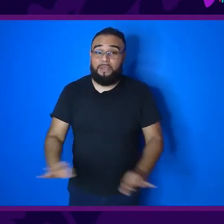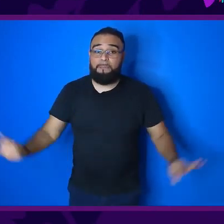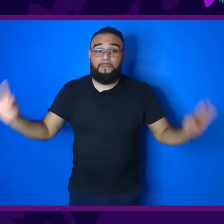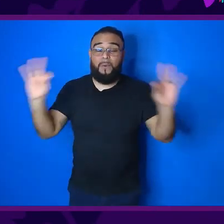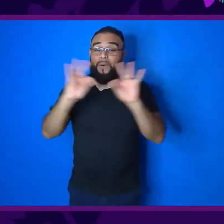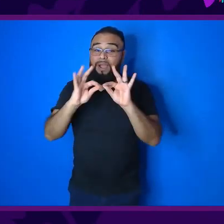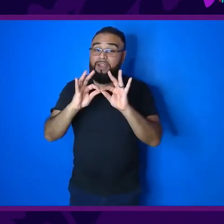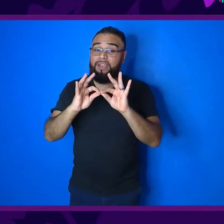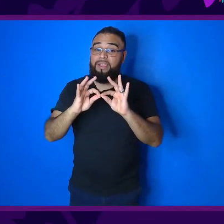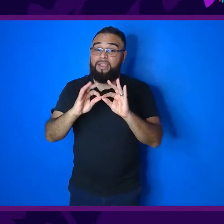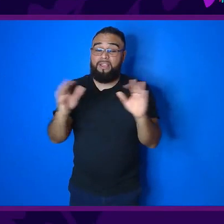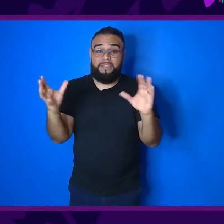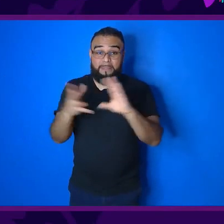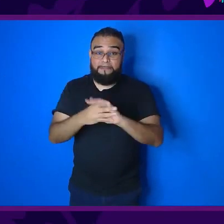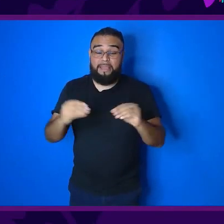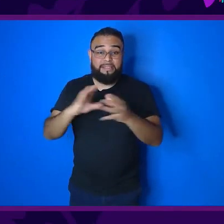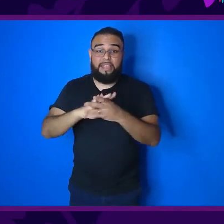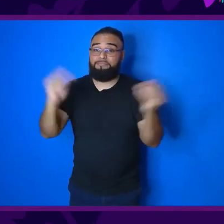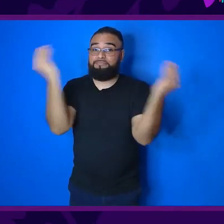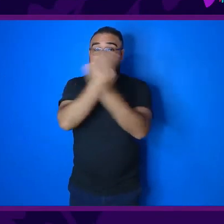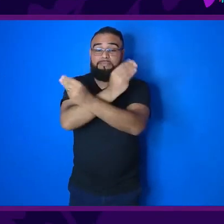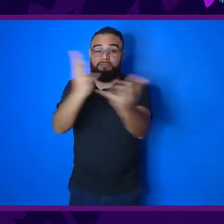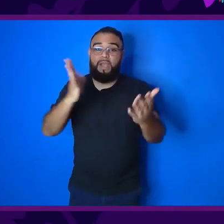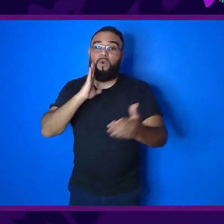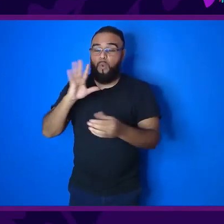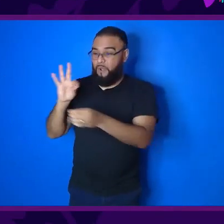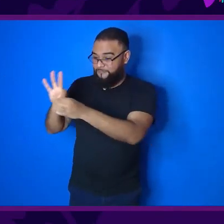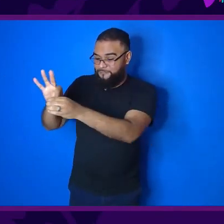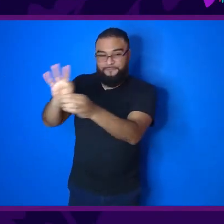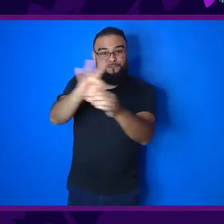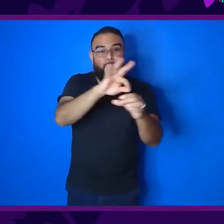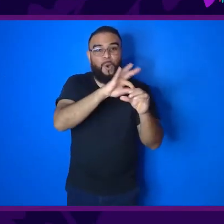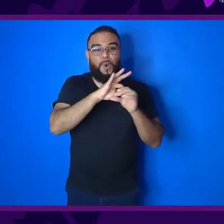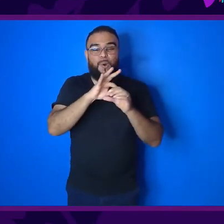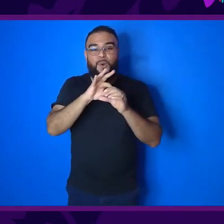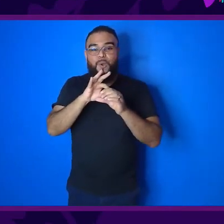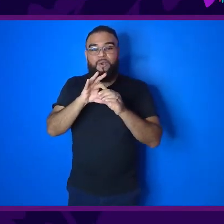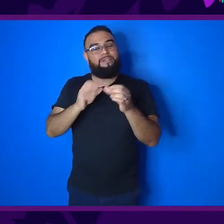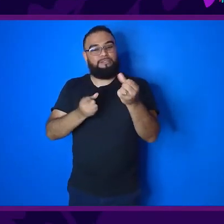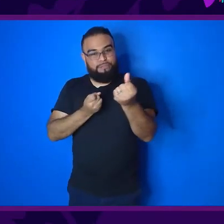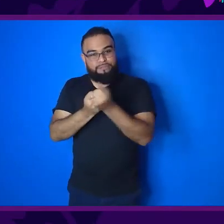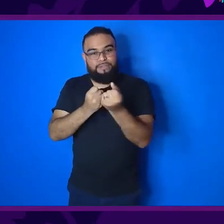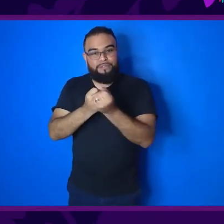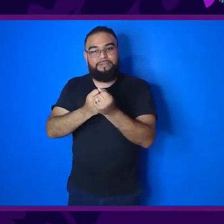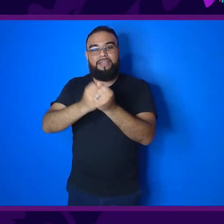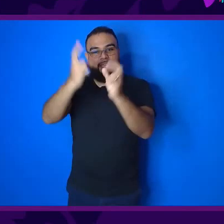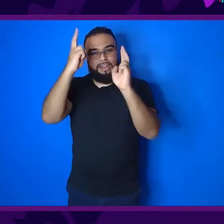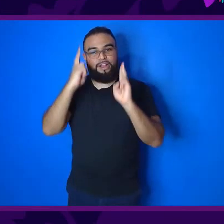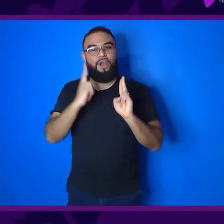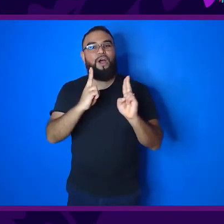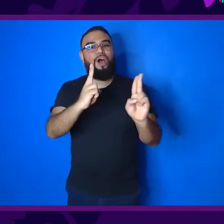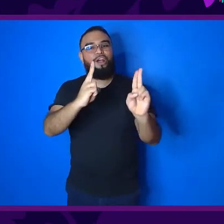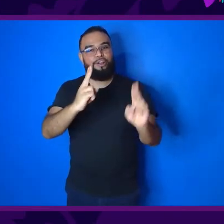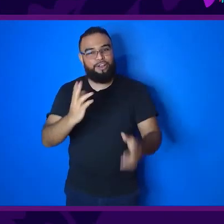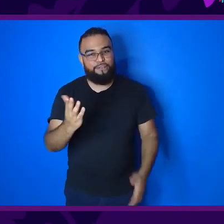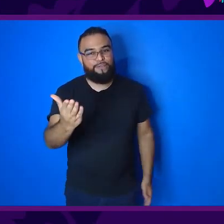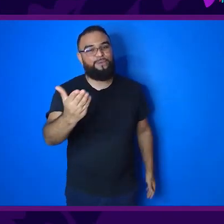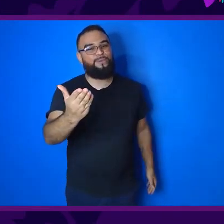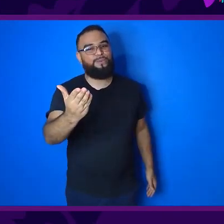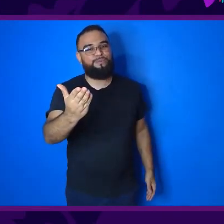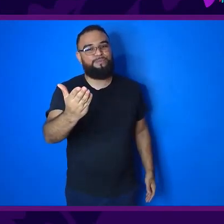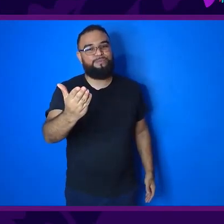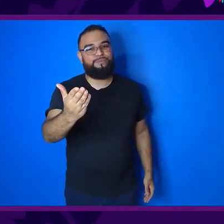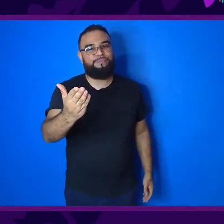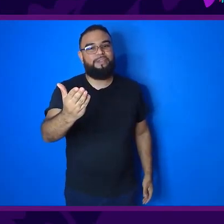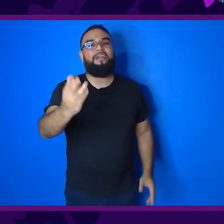we're going to vote, and we're going to vote in favor and in honor of you and in honor of the